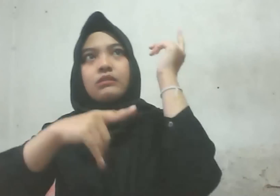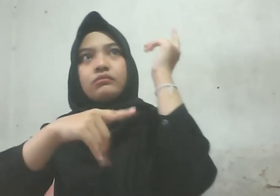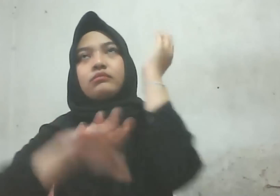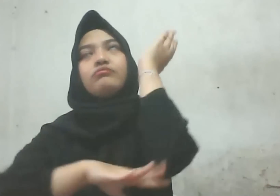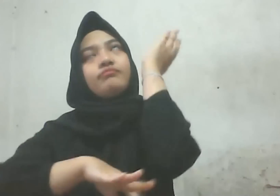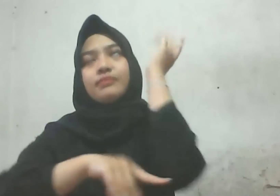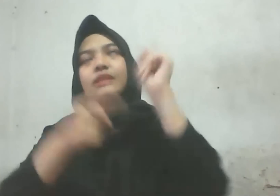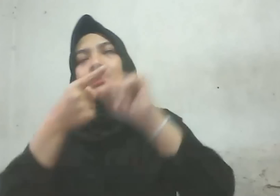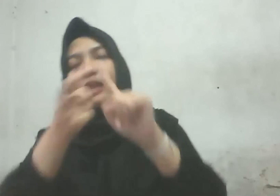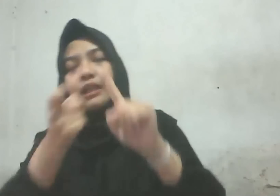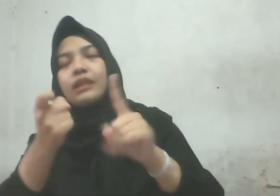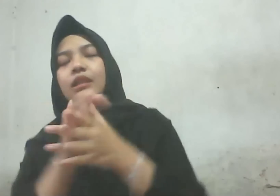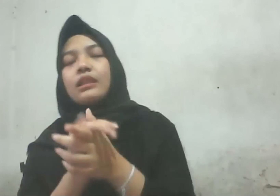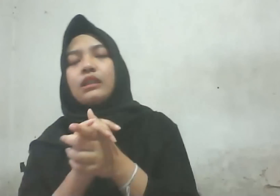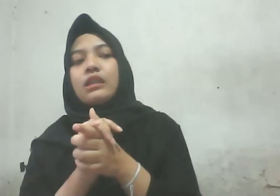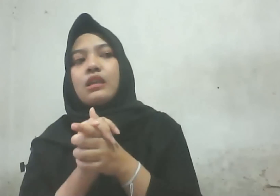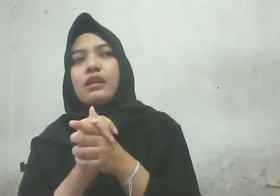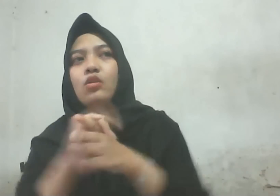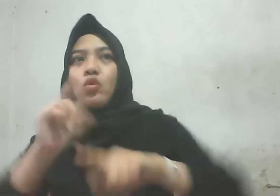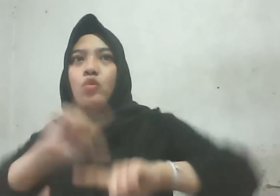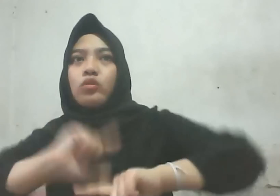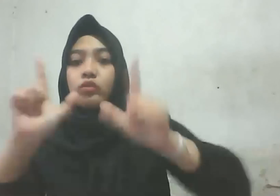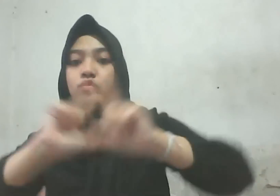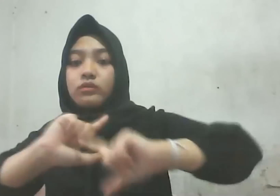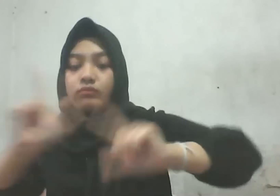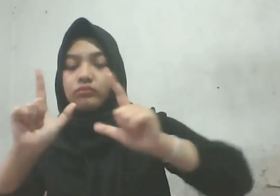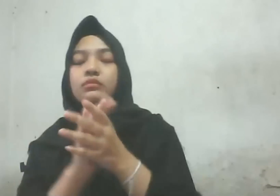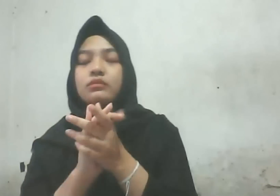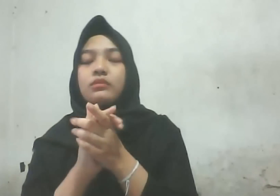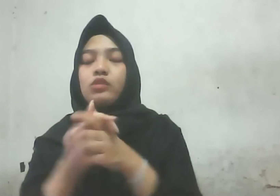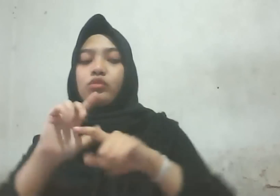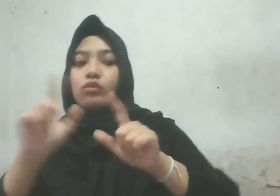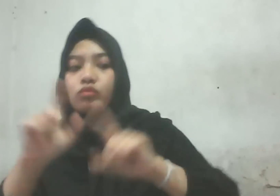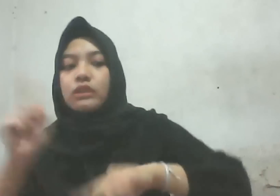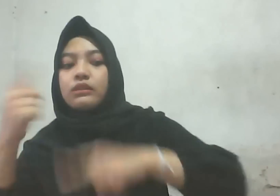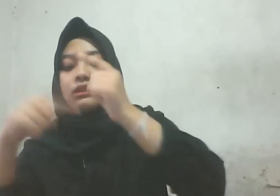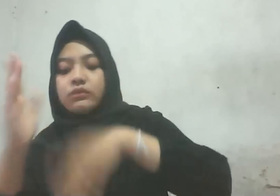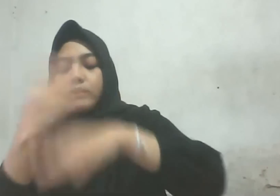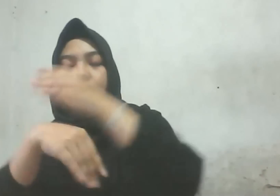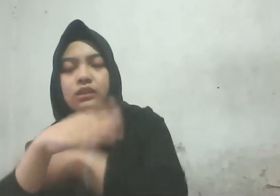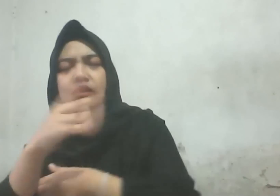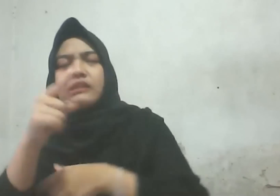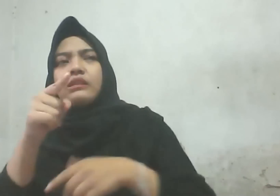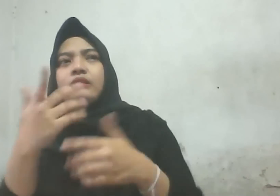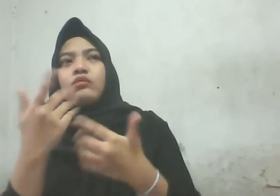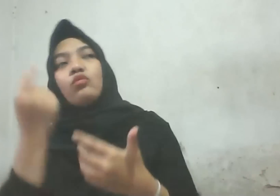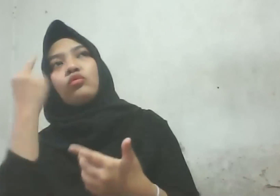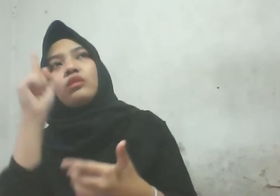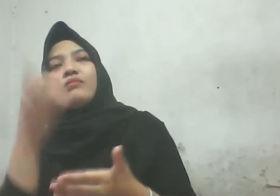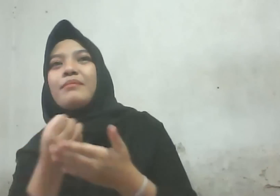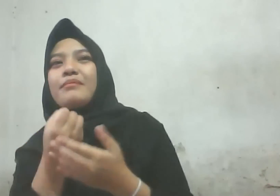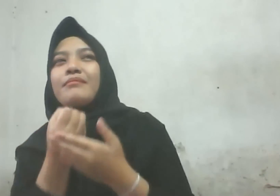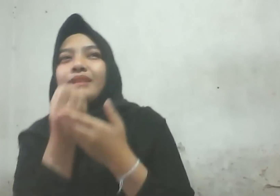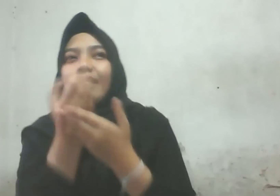as well, to rebuild and also reconsider the idea on disability studies.